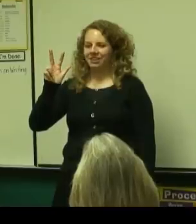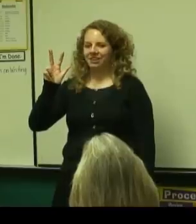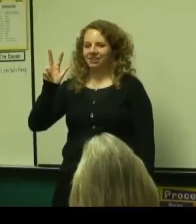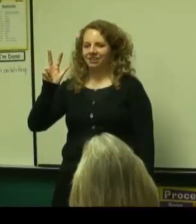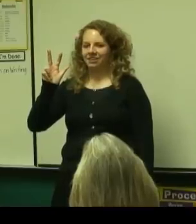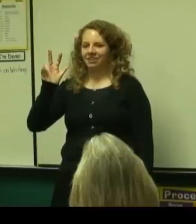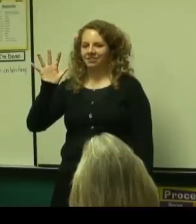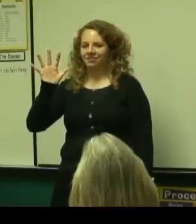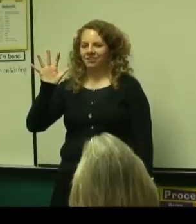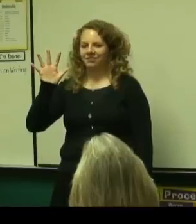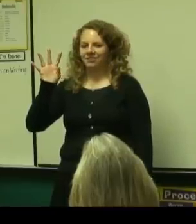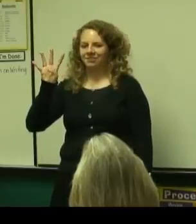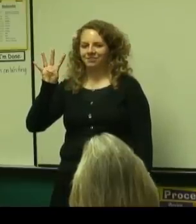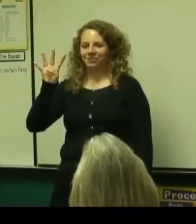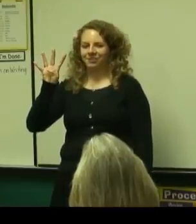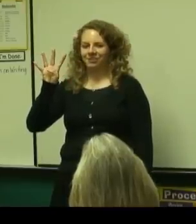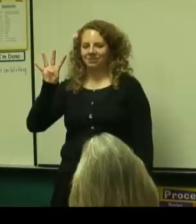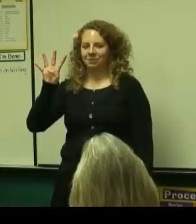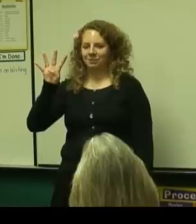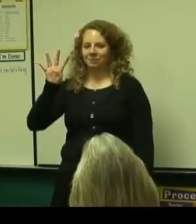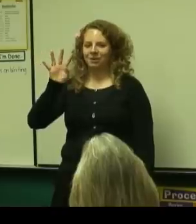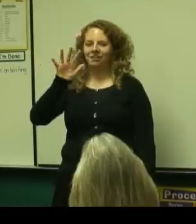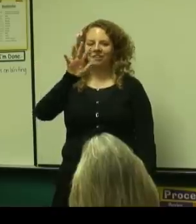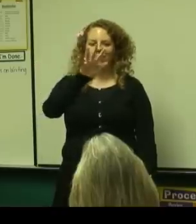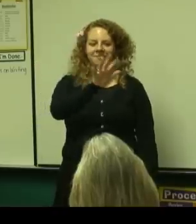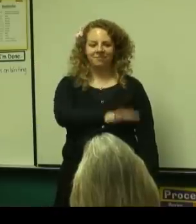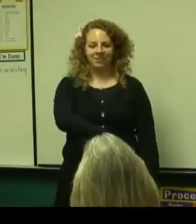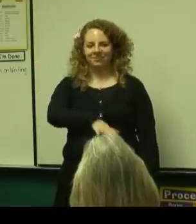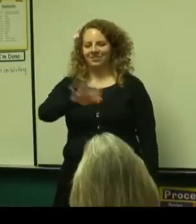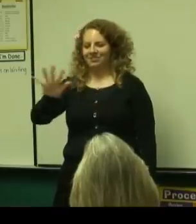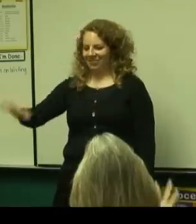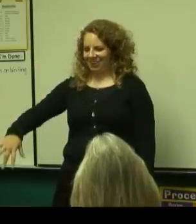53. 54. Double number. 55.